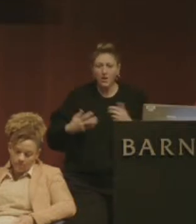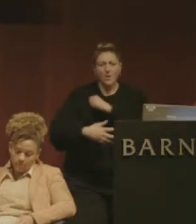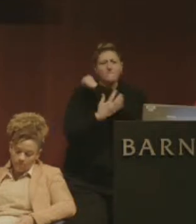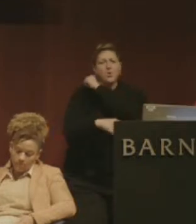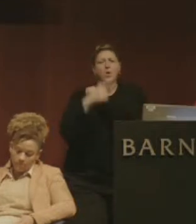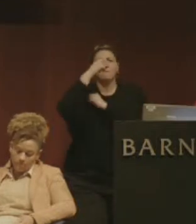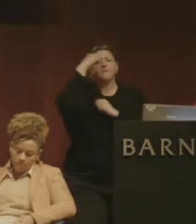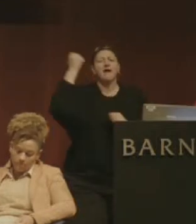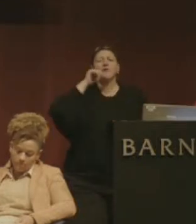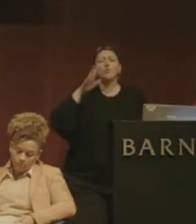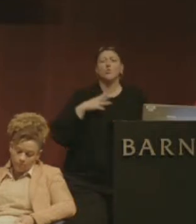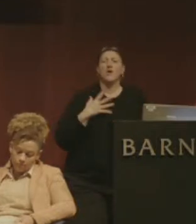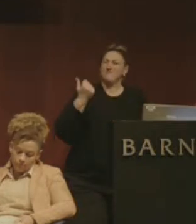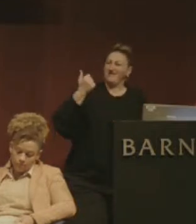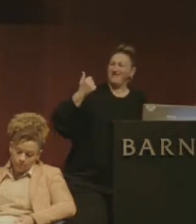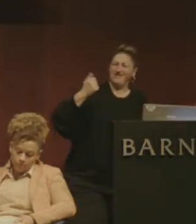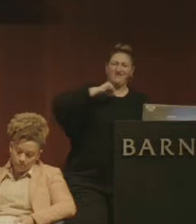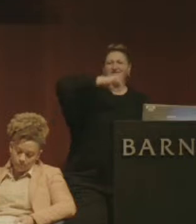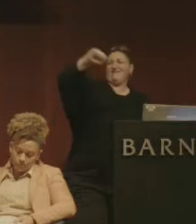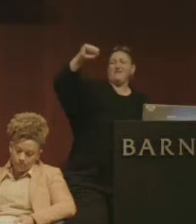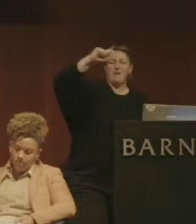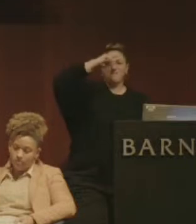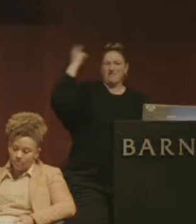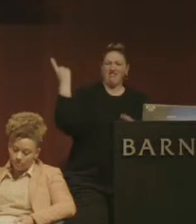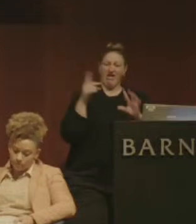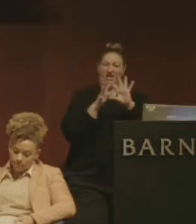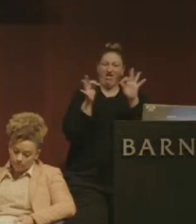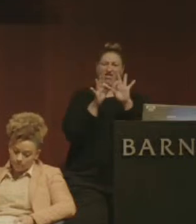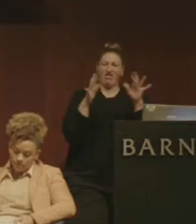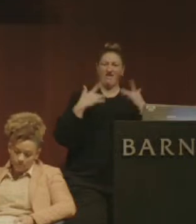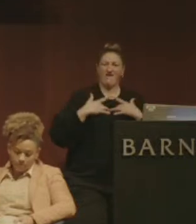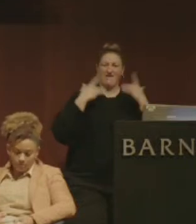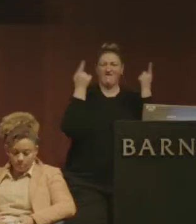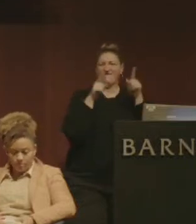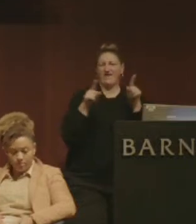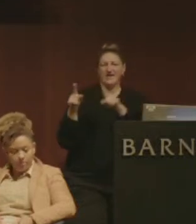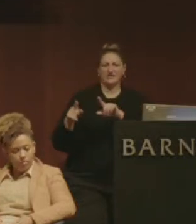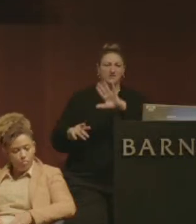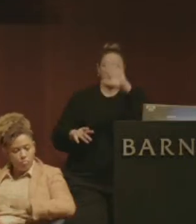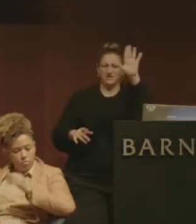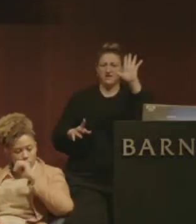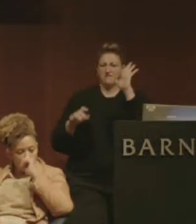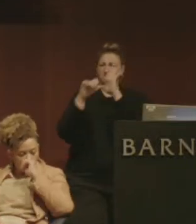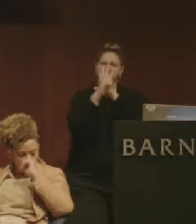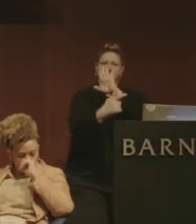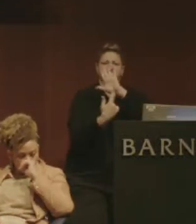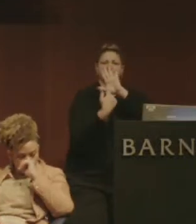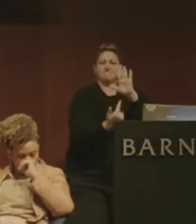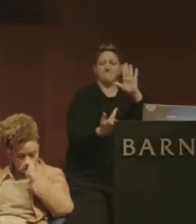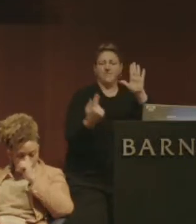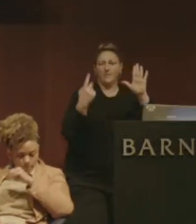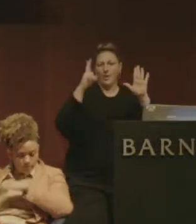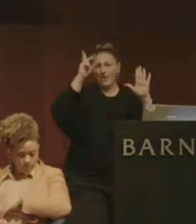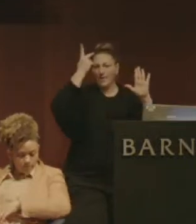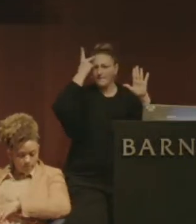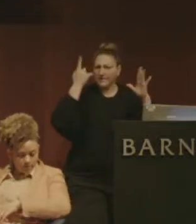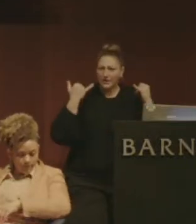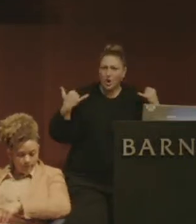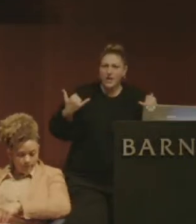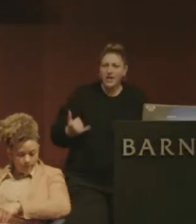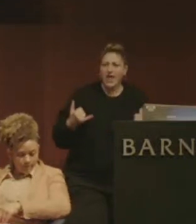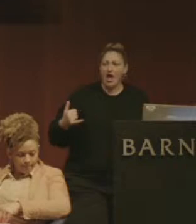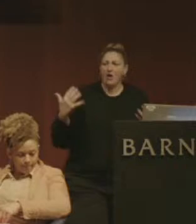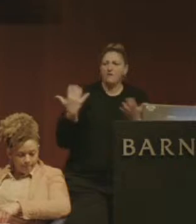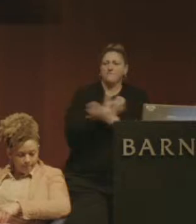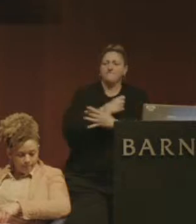who courageously reject the police version of events in neighborhoods like Gamboa de Baixo highlight the political urgency of